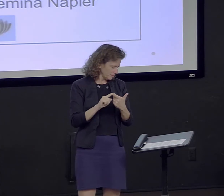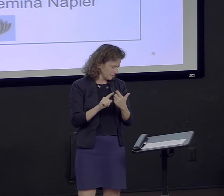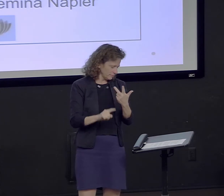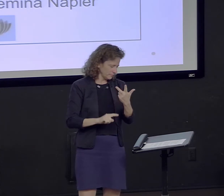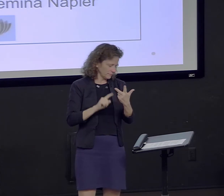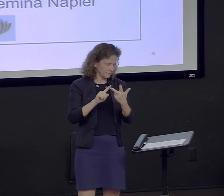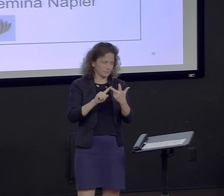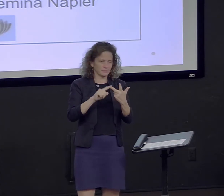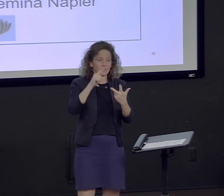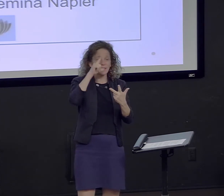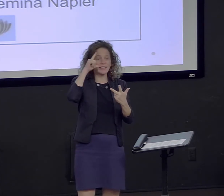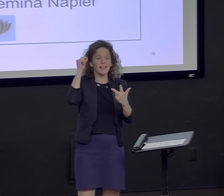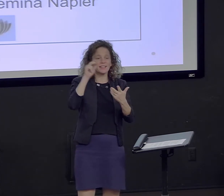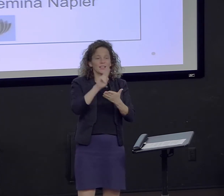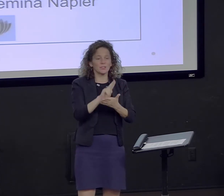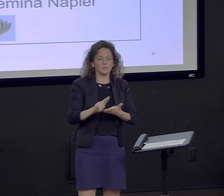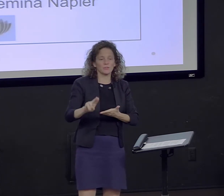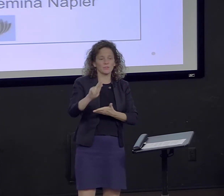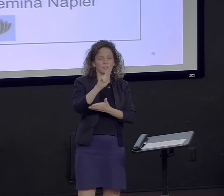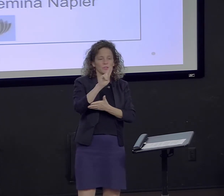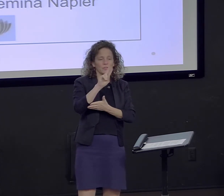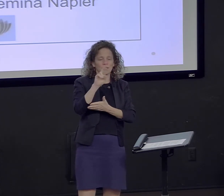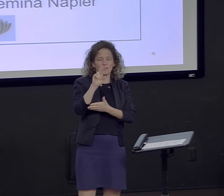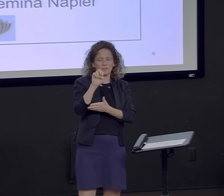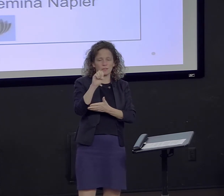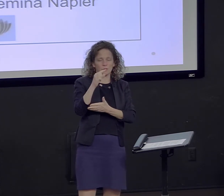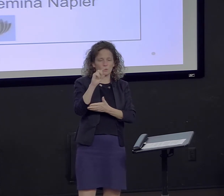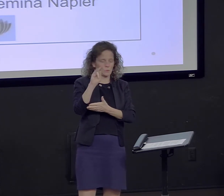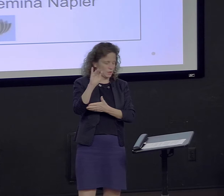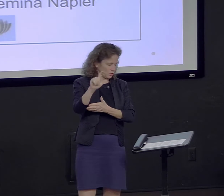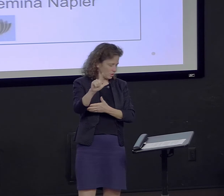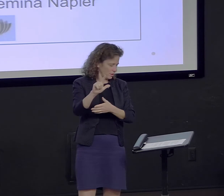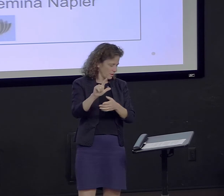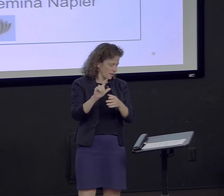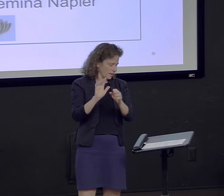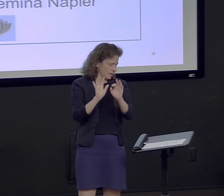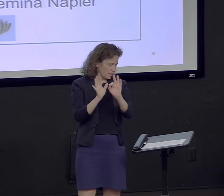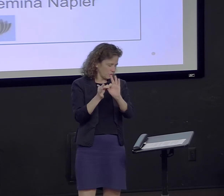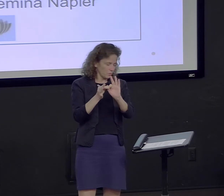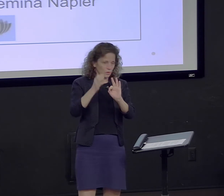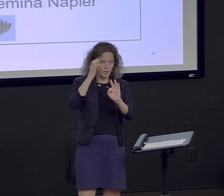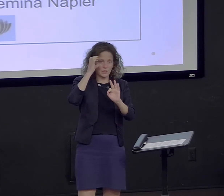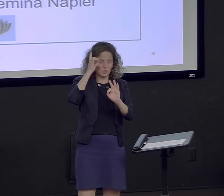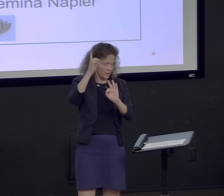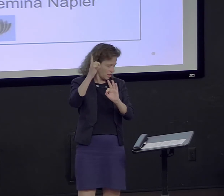ITRC, and then finally the Gallaudet University Regional Interpreter Education Center,